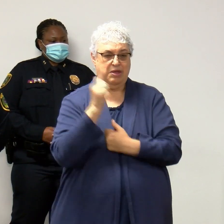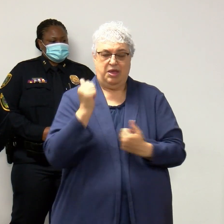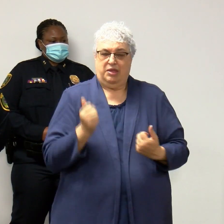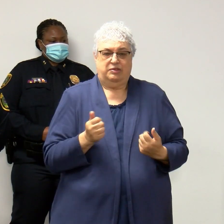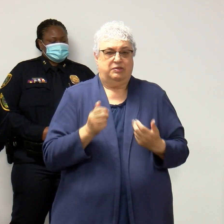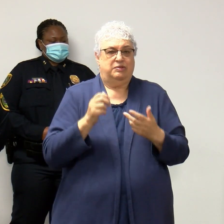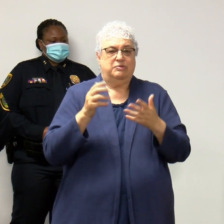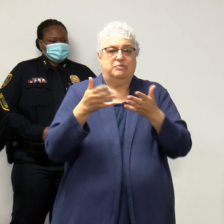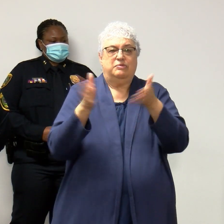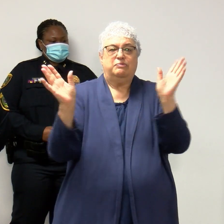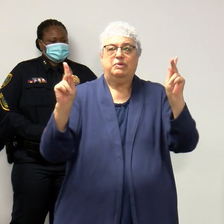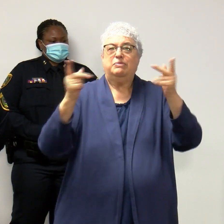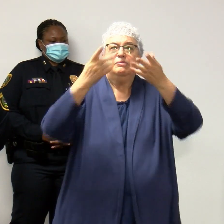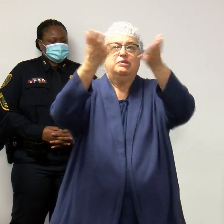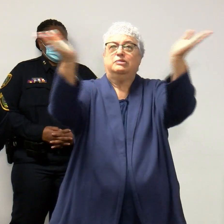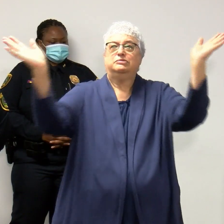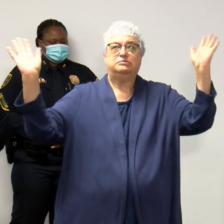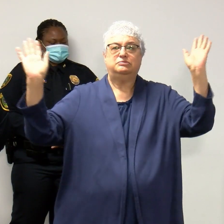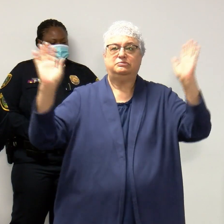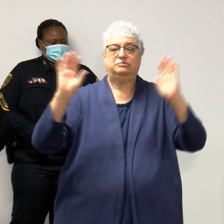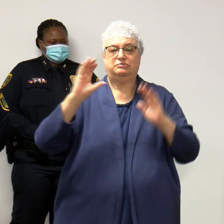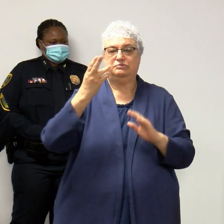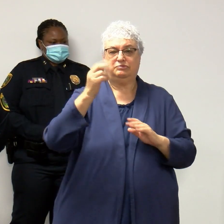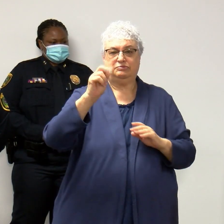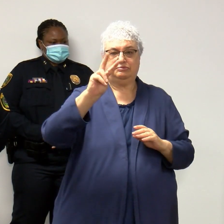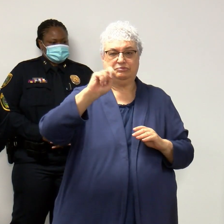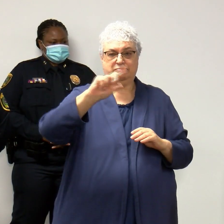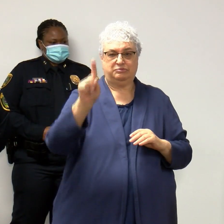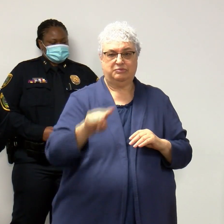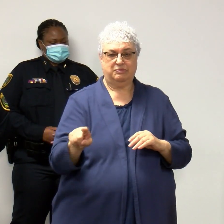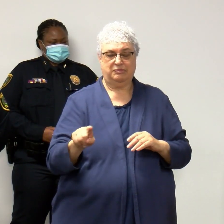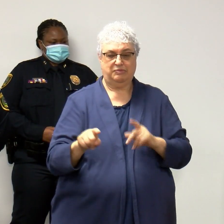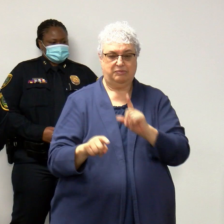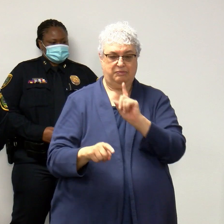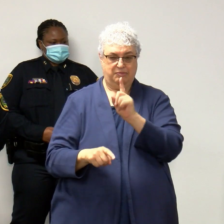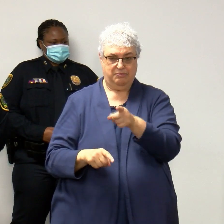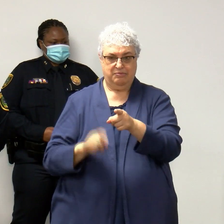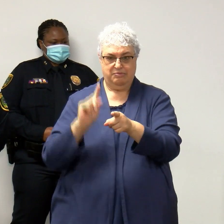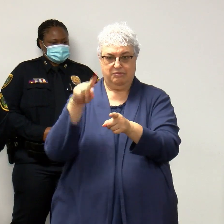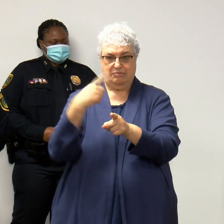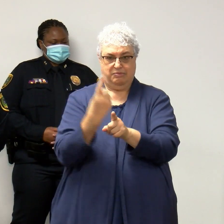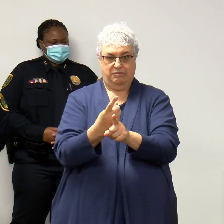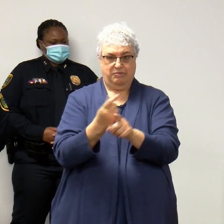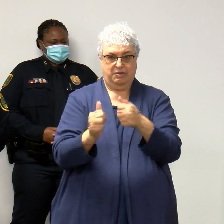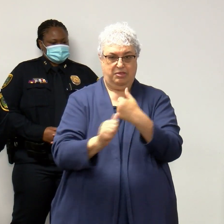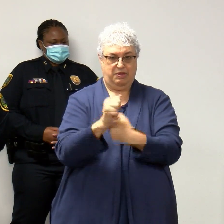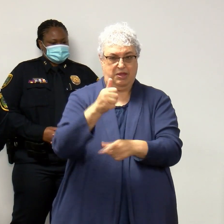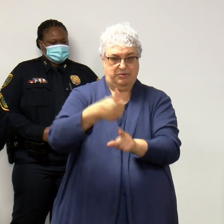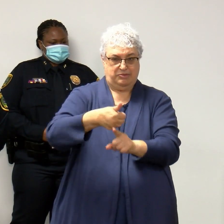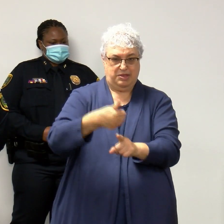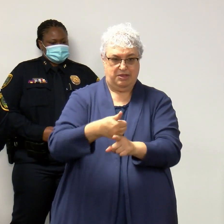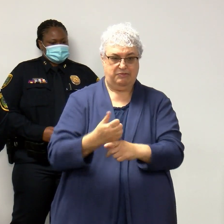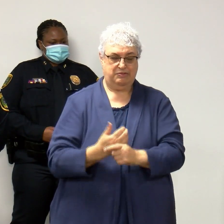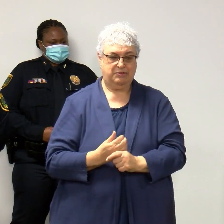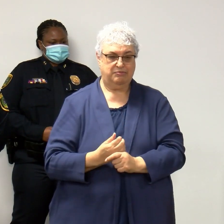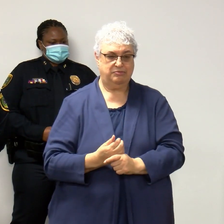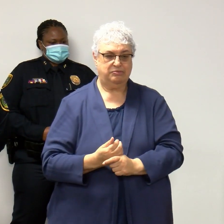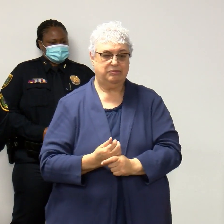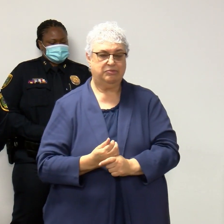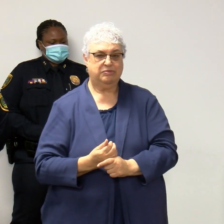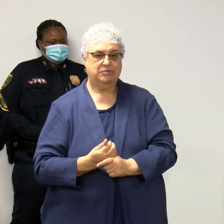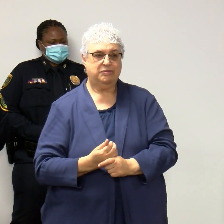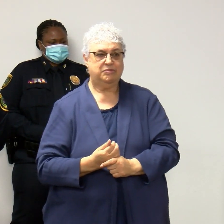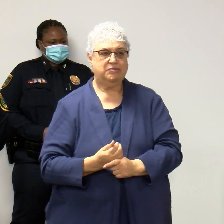general public, and Mr. Chavez only posed a threat to himself. And he,